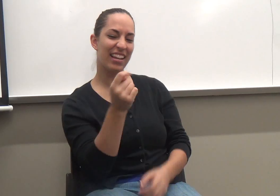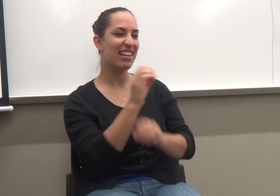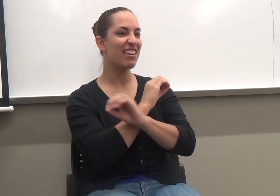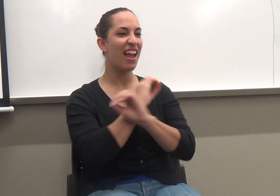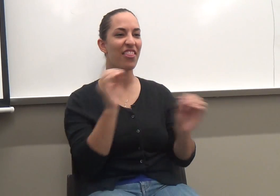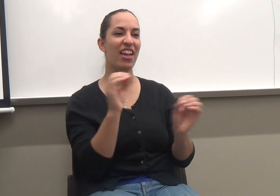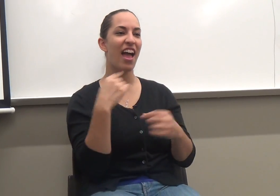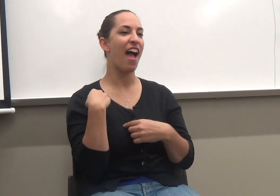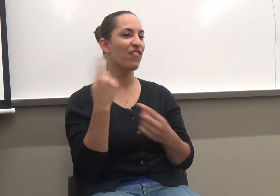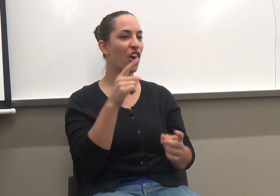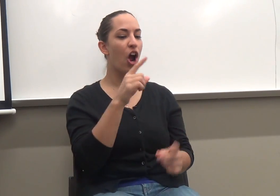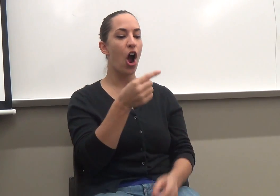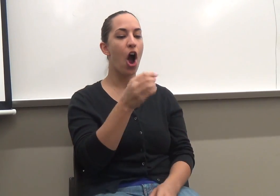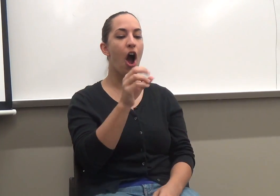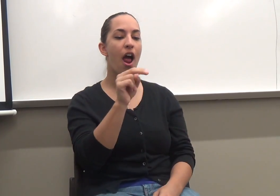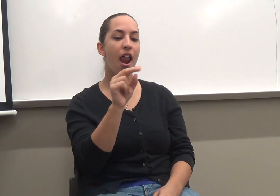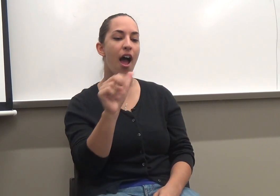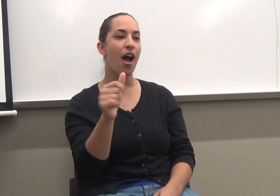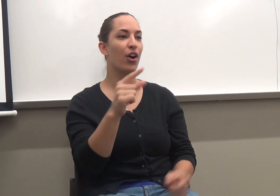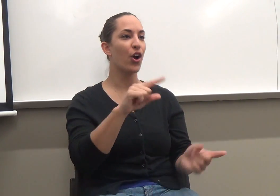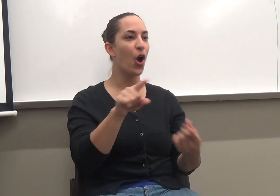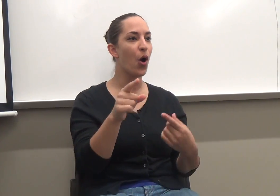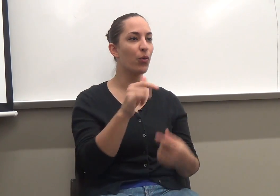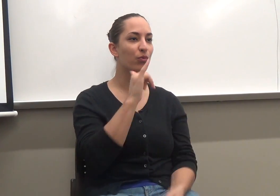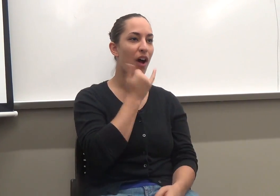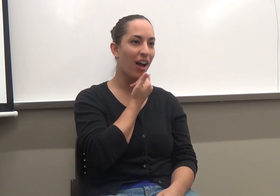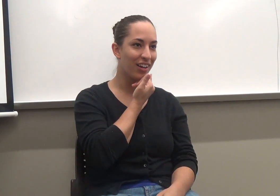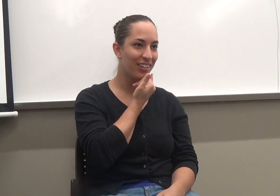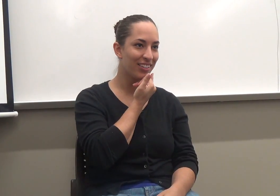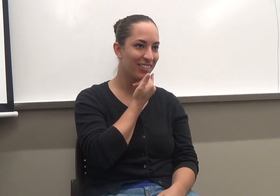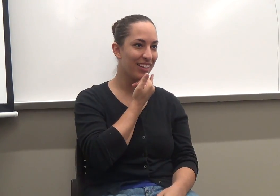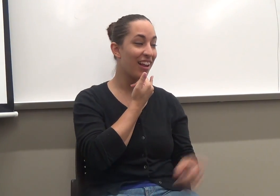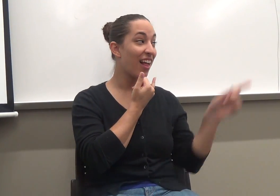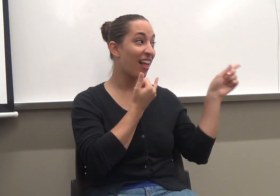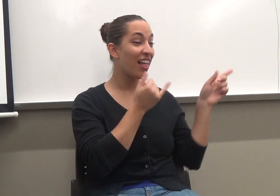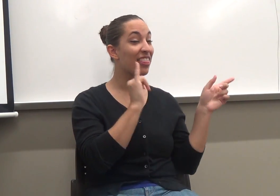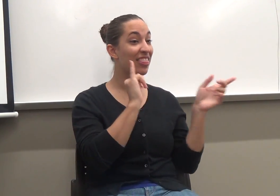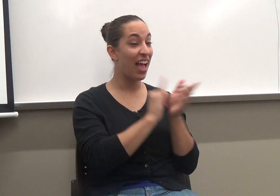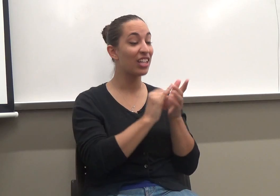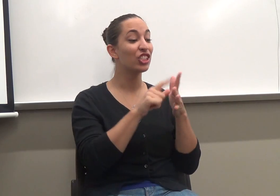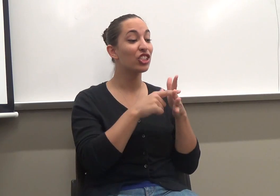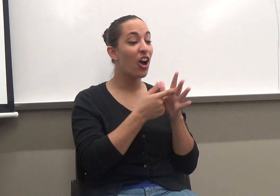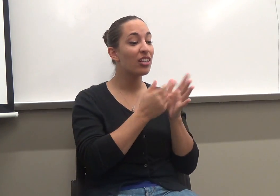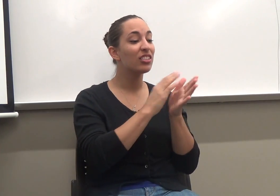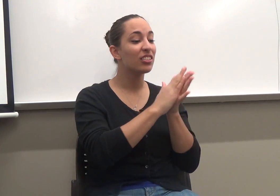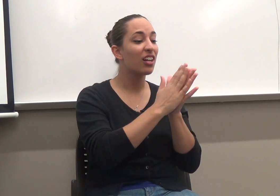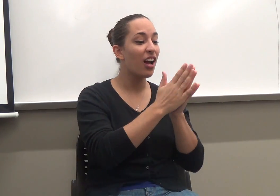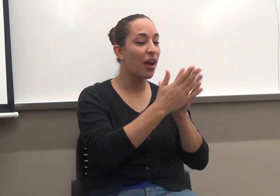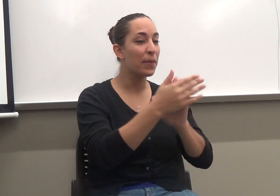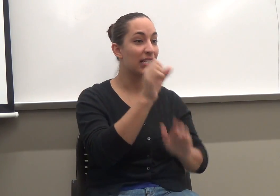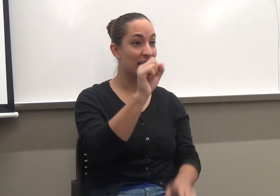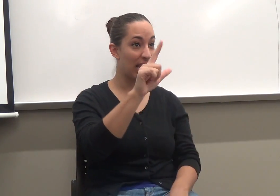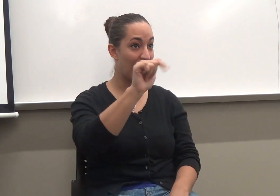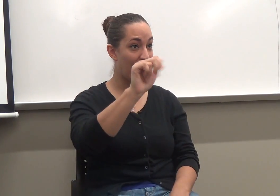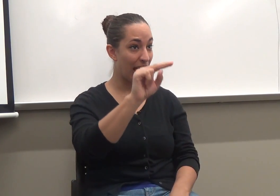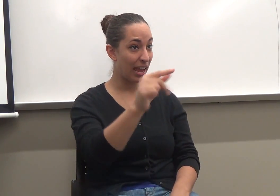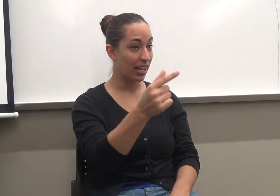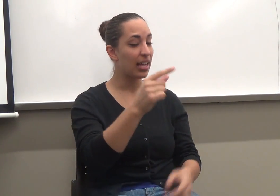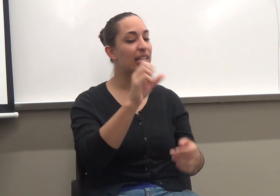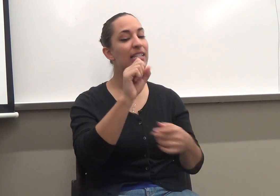going on here? Yeah, and this starts to turn into slang. I'm actually going to put slang as another issue. But this then